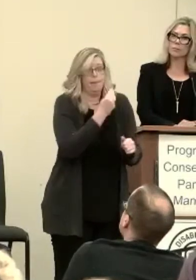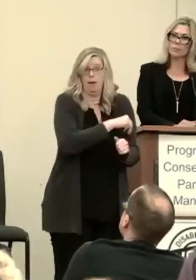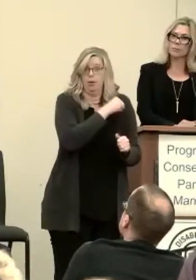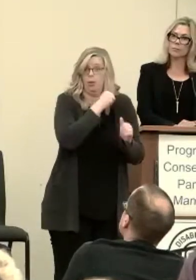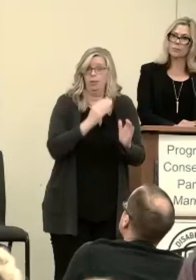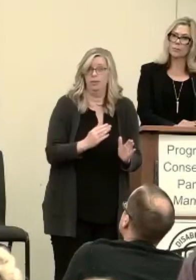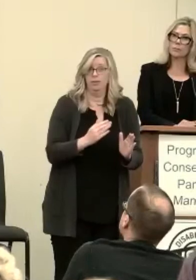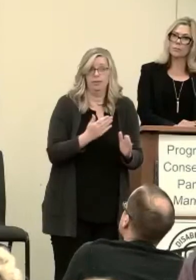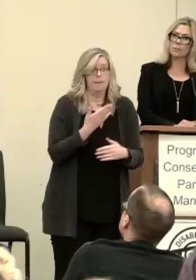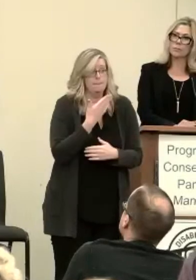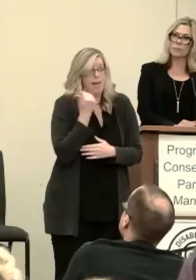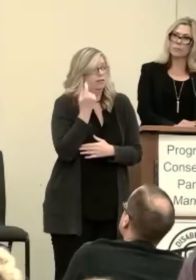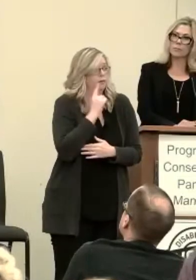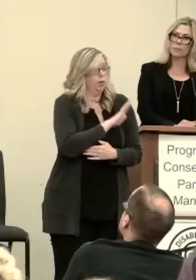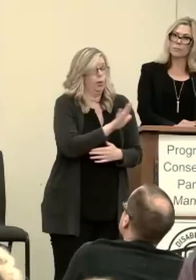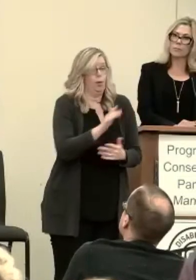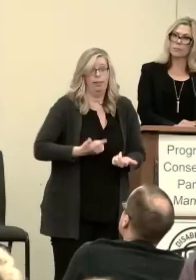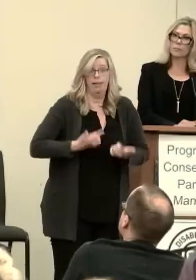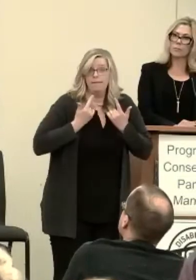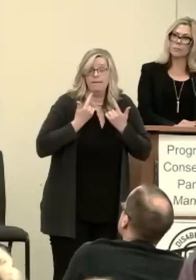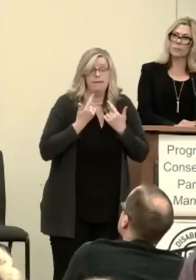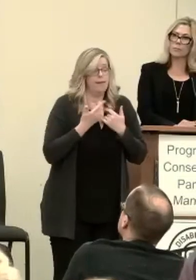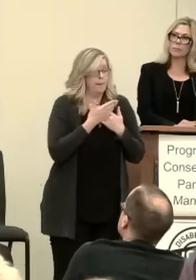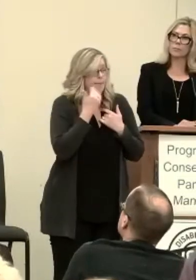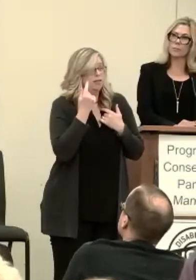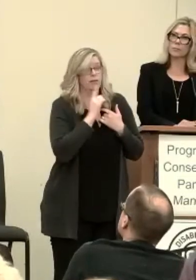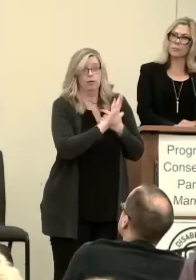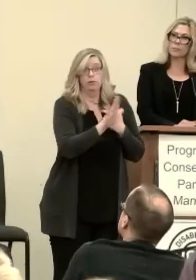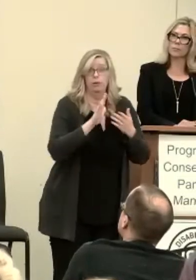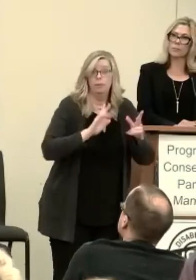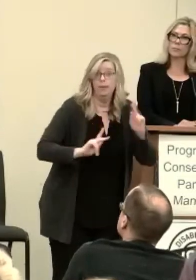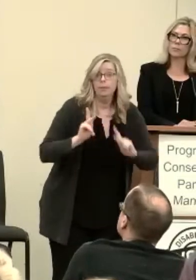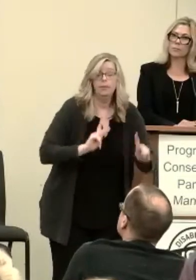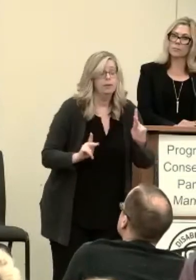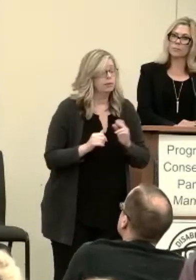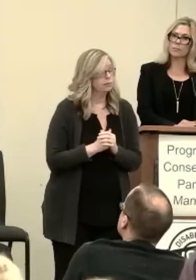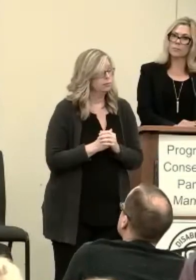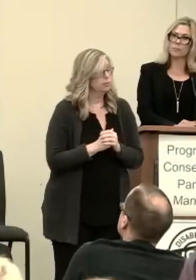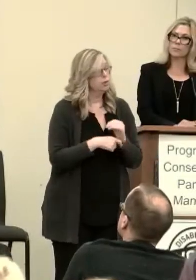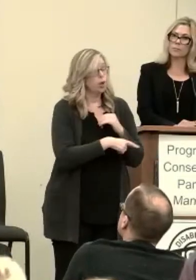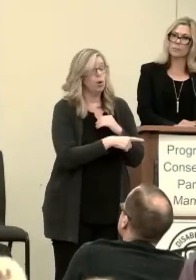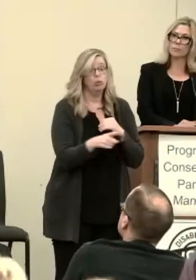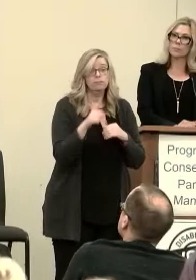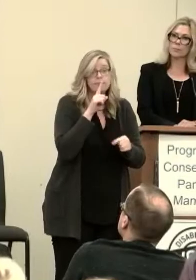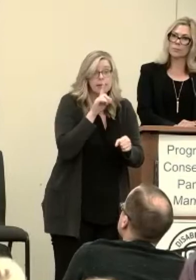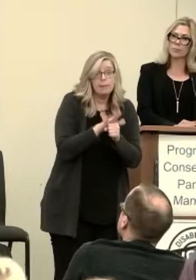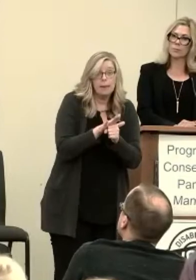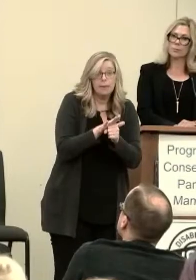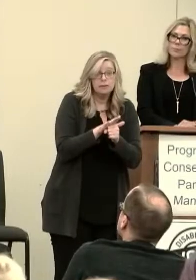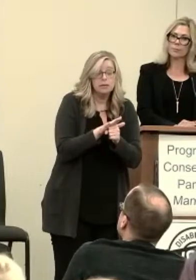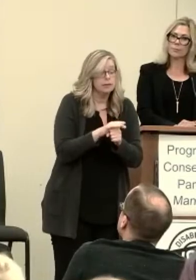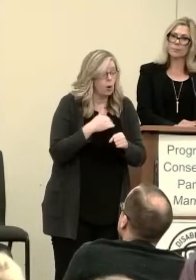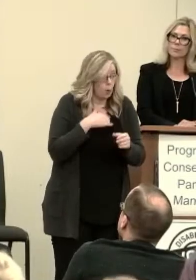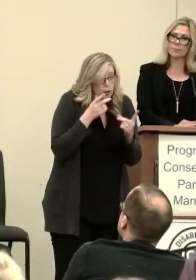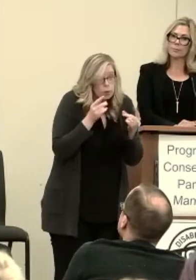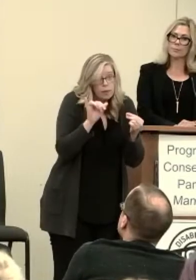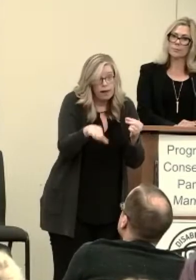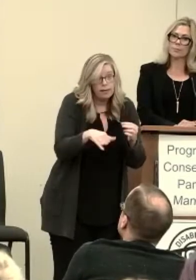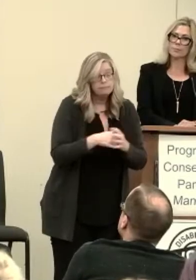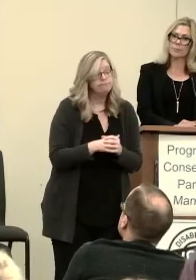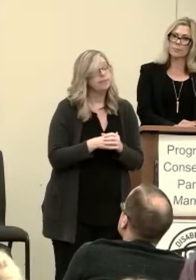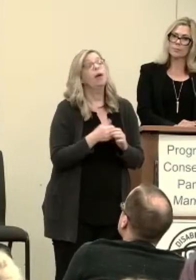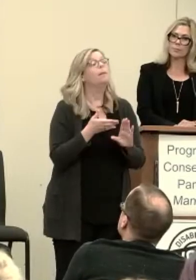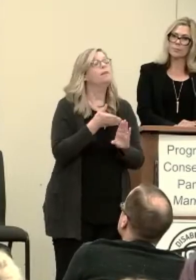is best for their lives and for their citizens. And so you have our commitment on that. As I indicated